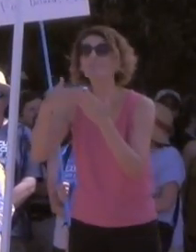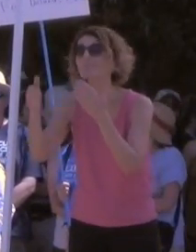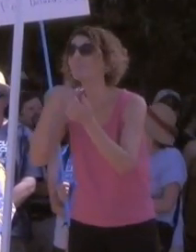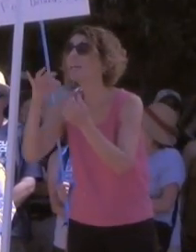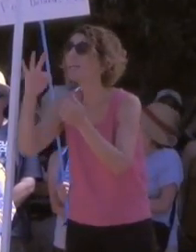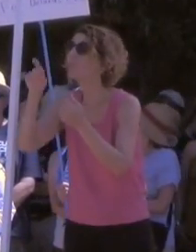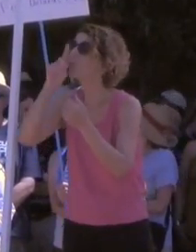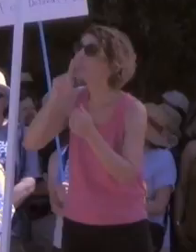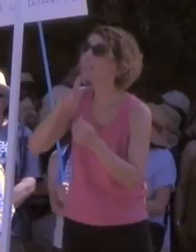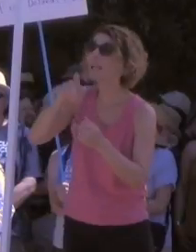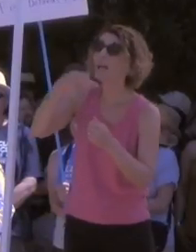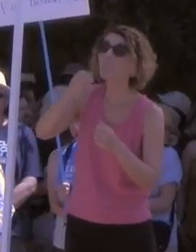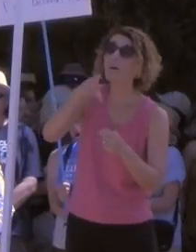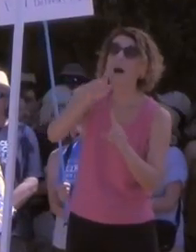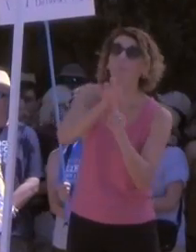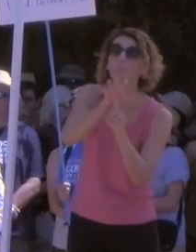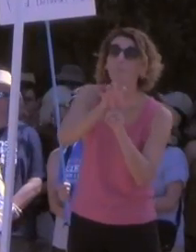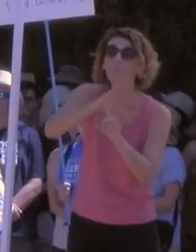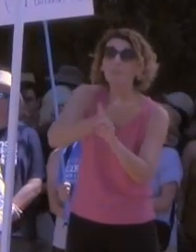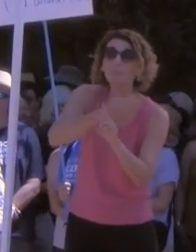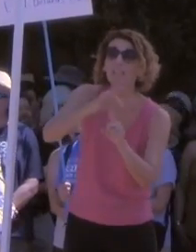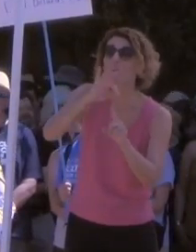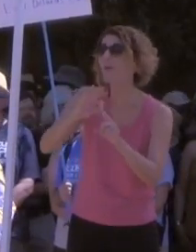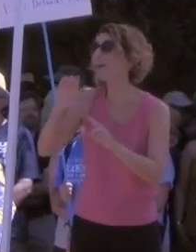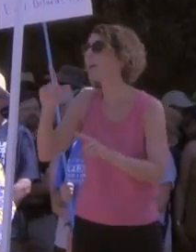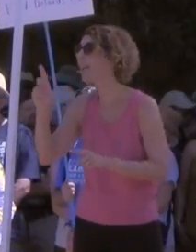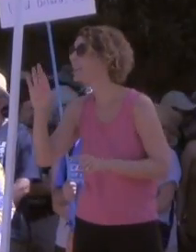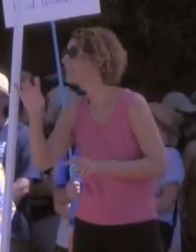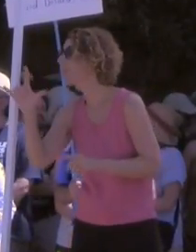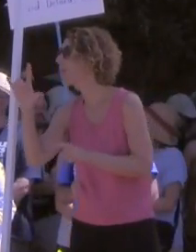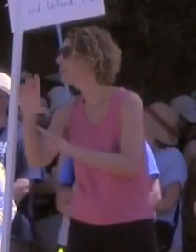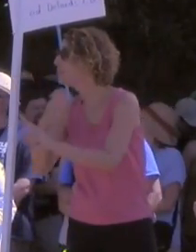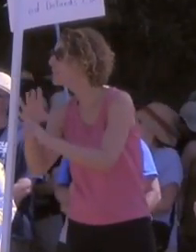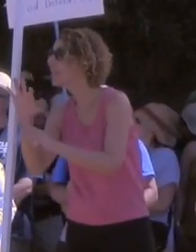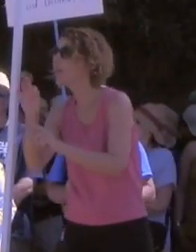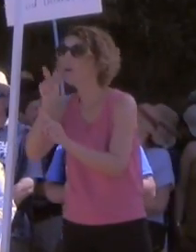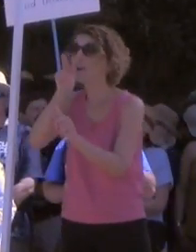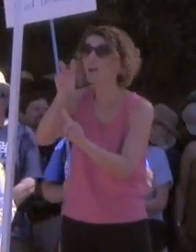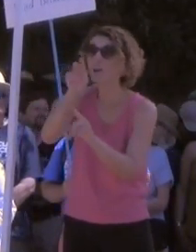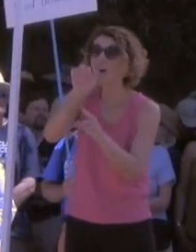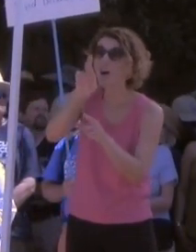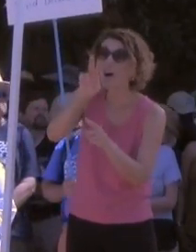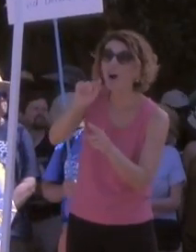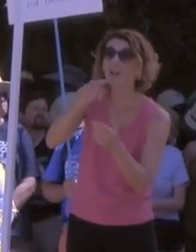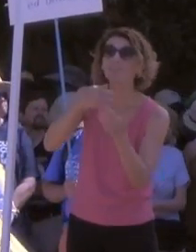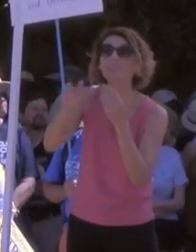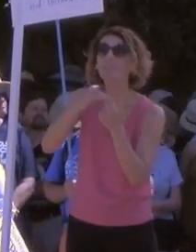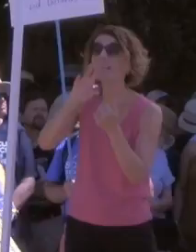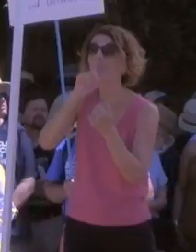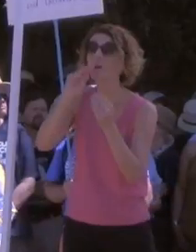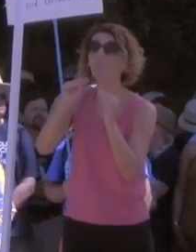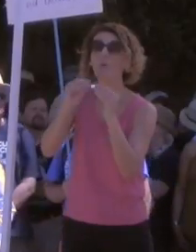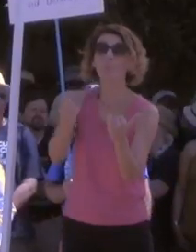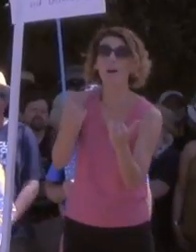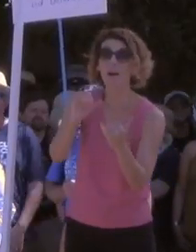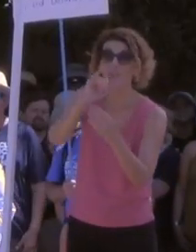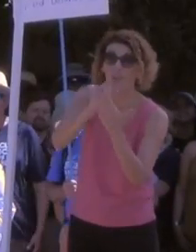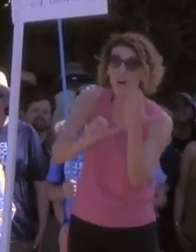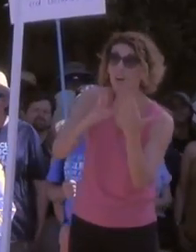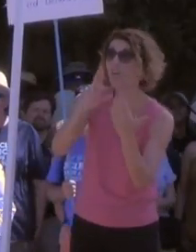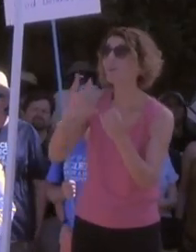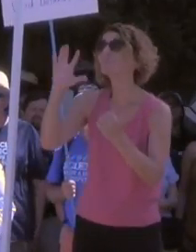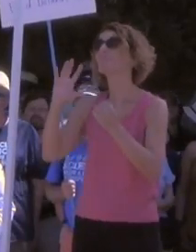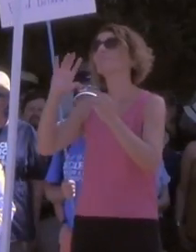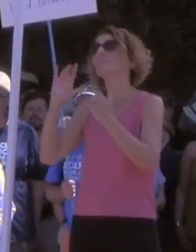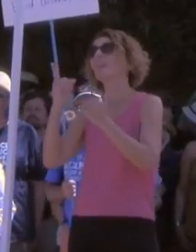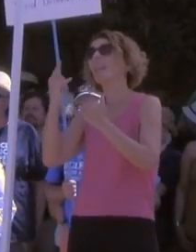Chopin, or watch, or look at art, whether it's Andy Warhol or Monet. It's all that beauty that we